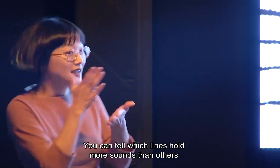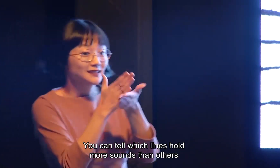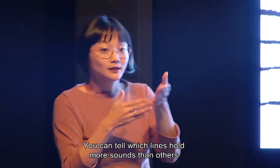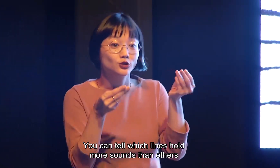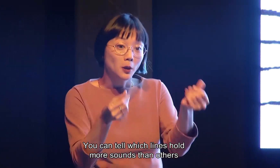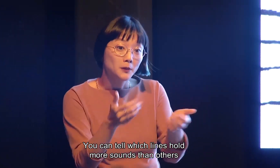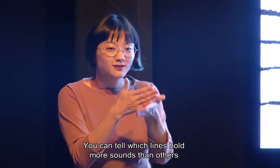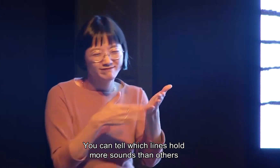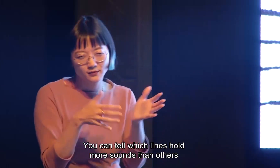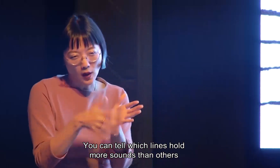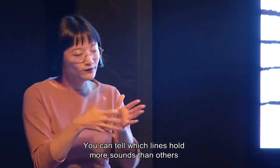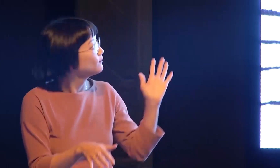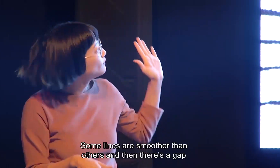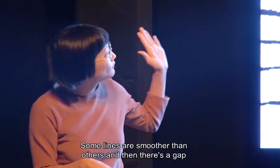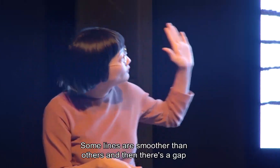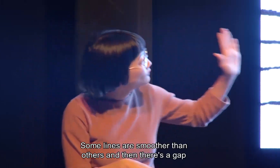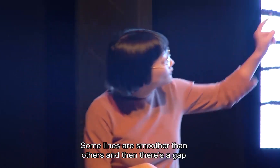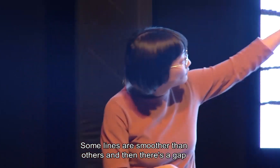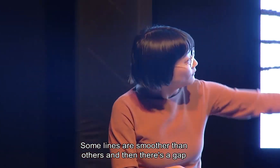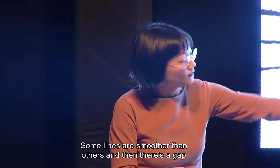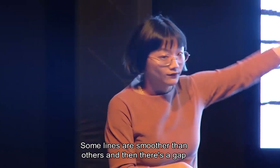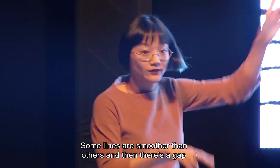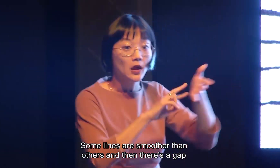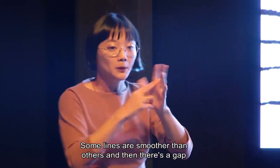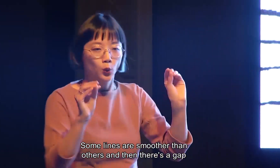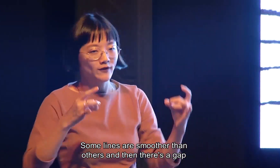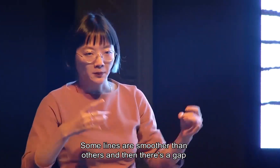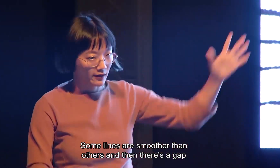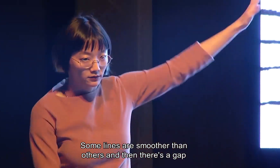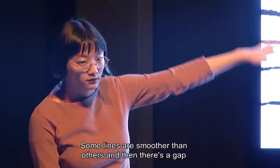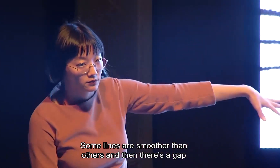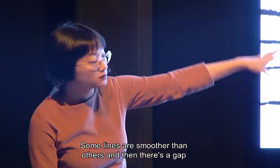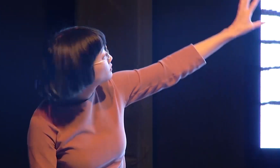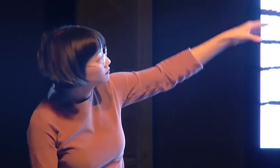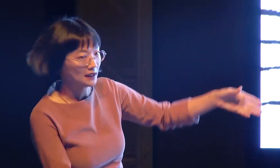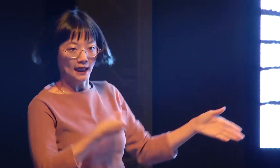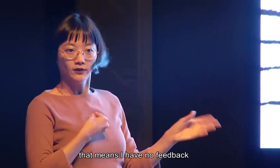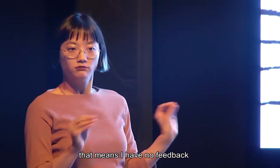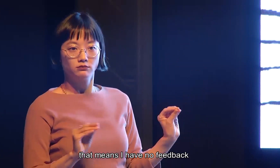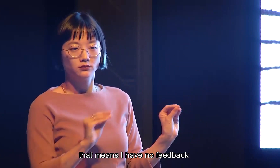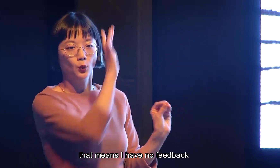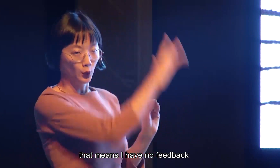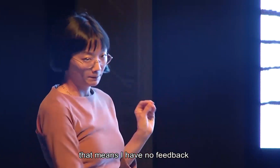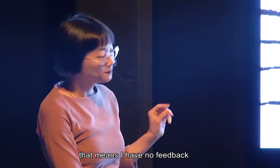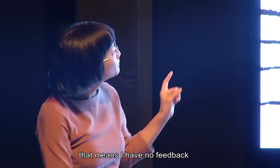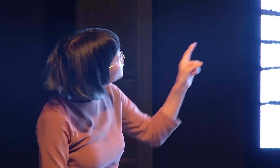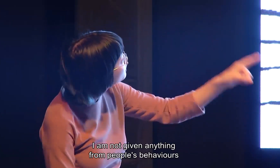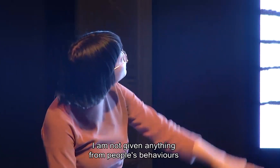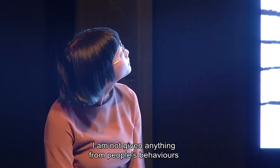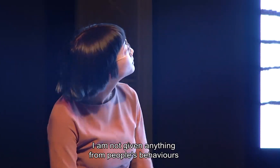more sound than others. Some lines are smoother than others, and then there's a gap. That means I have no feedback. I'm not given